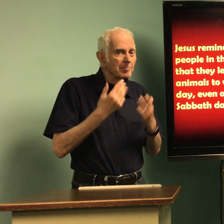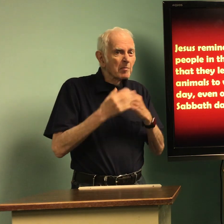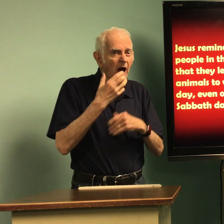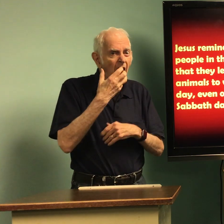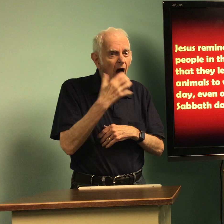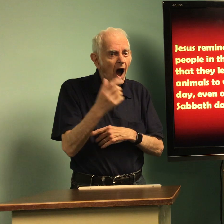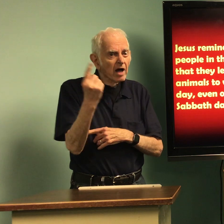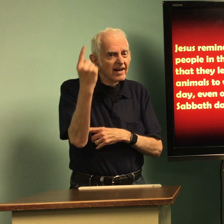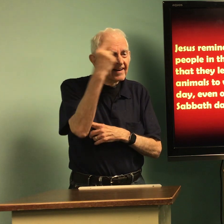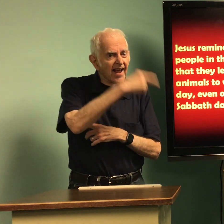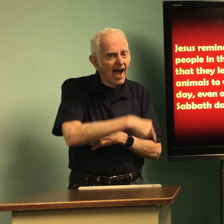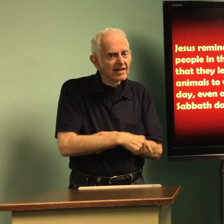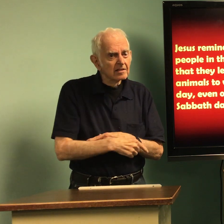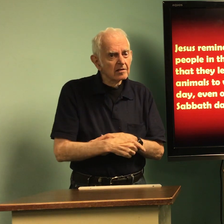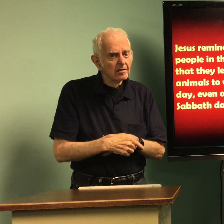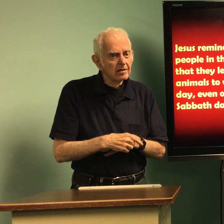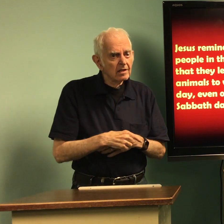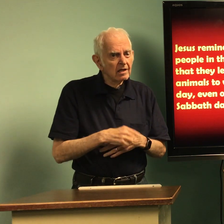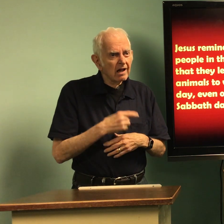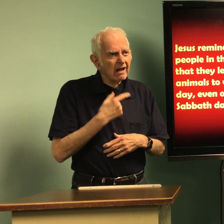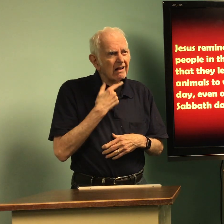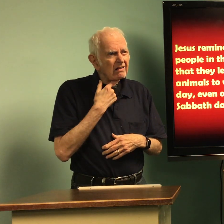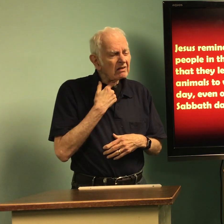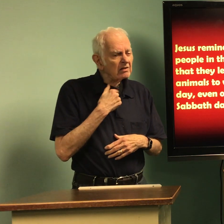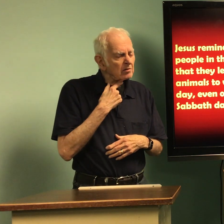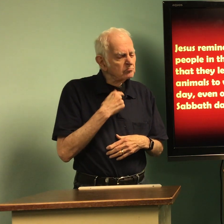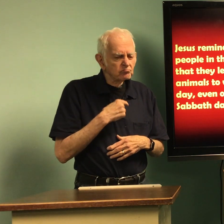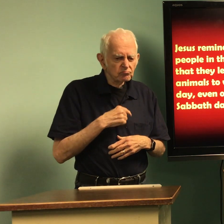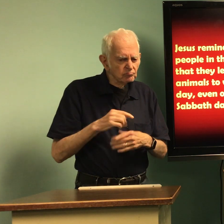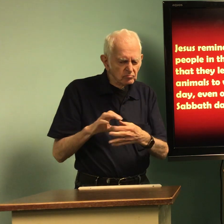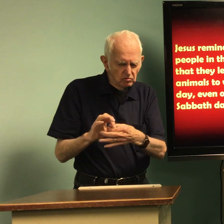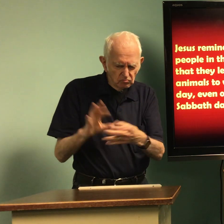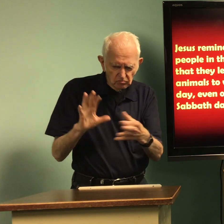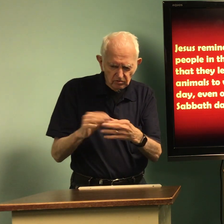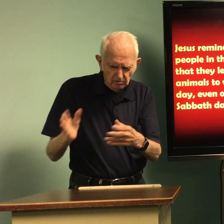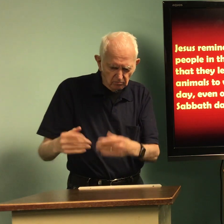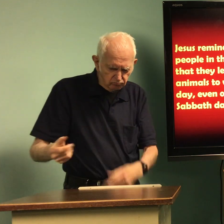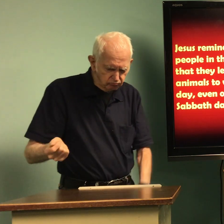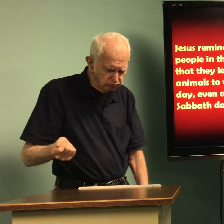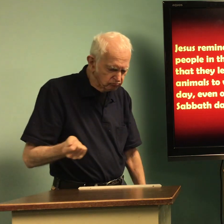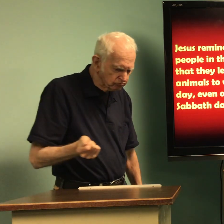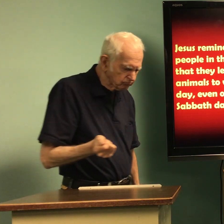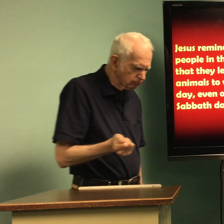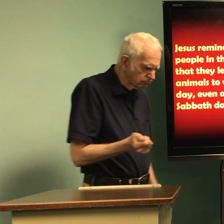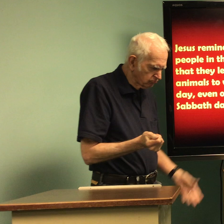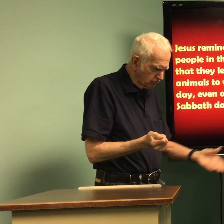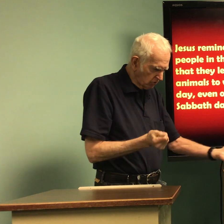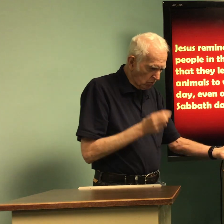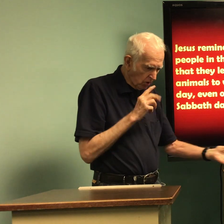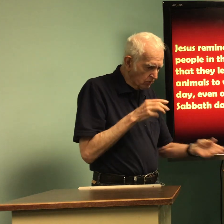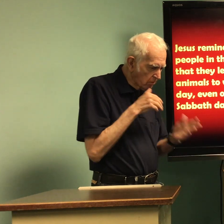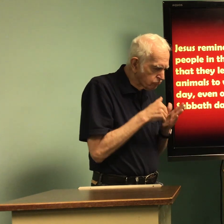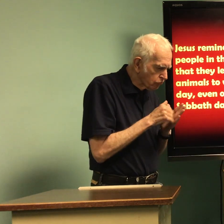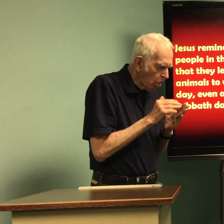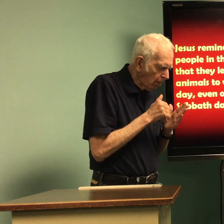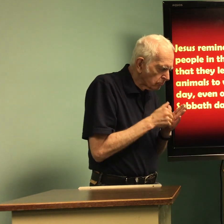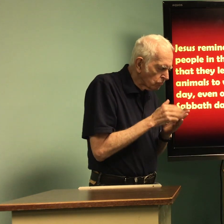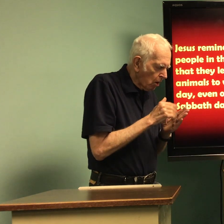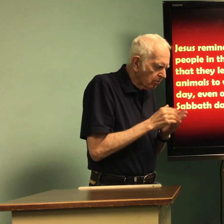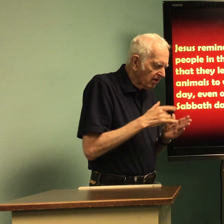still be thirsty. Maybe it's a hot day. They're thirsty. But no, they untie them. And they lead them to water so